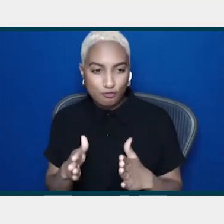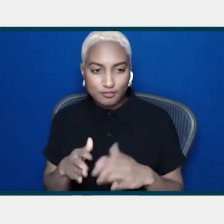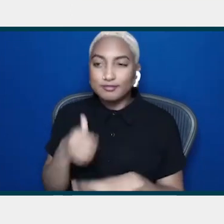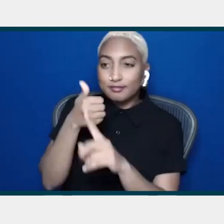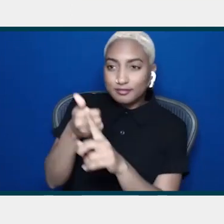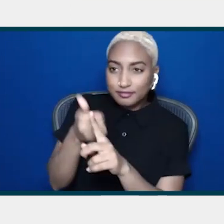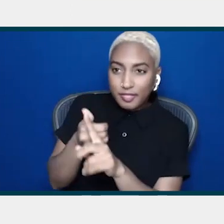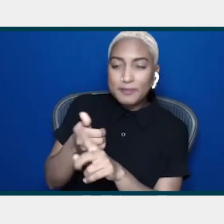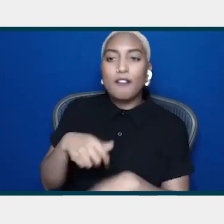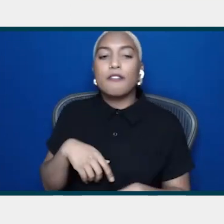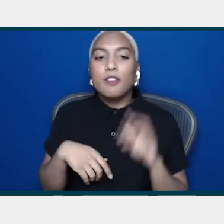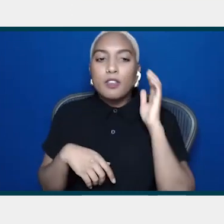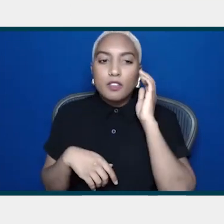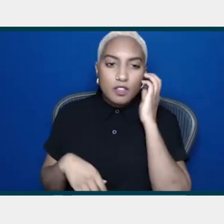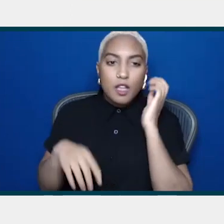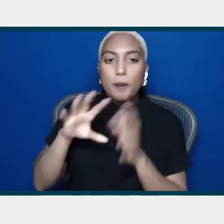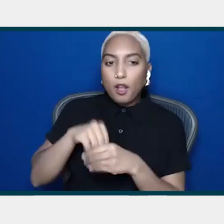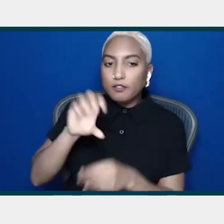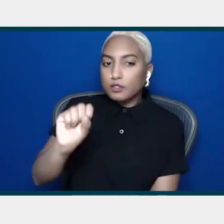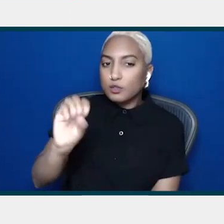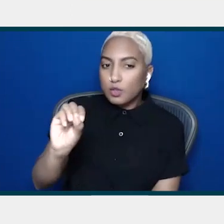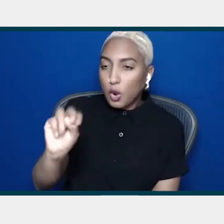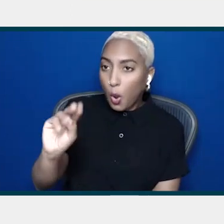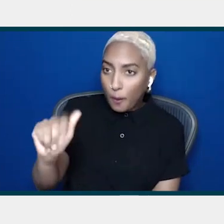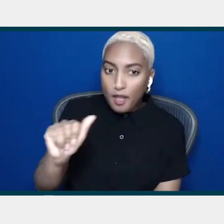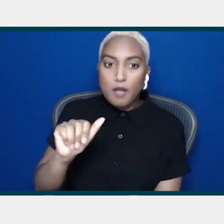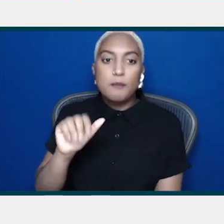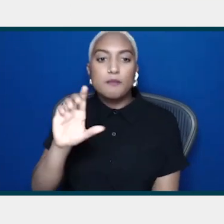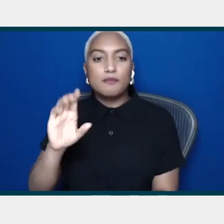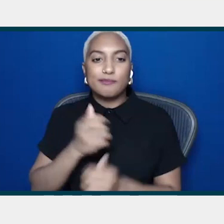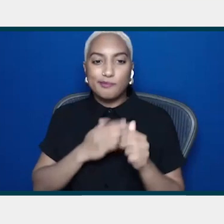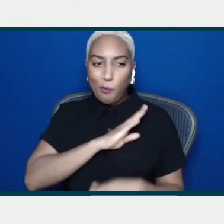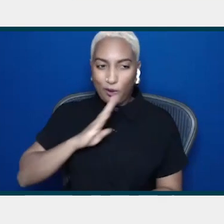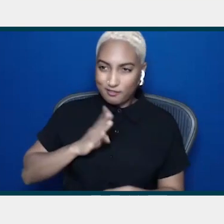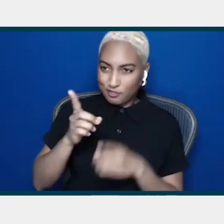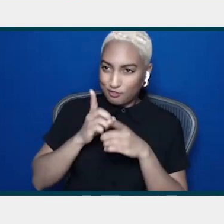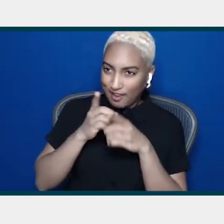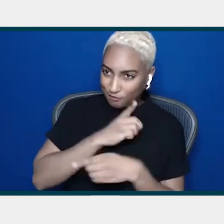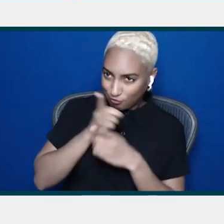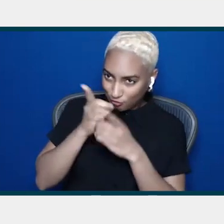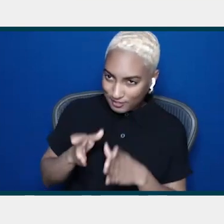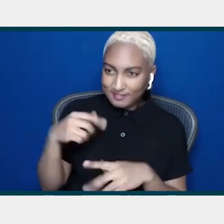Community Action Partnership of Sonoma Board of Directors and has since 2020.